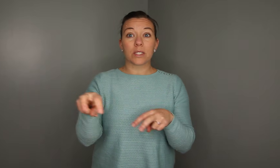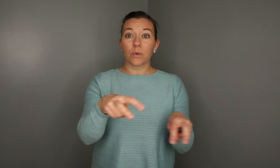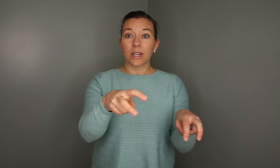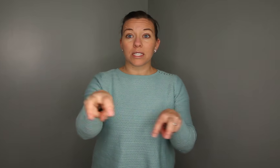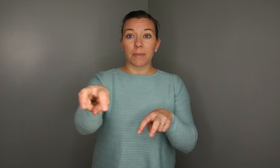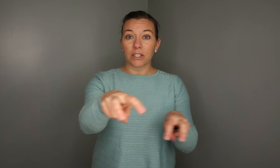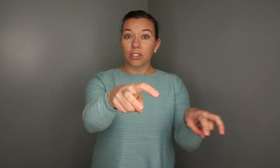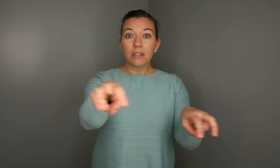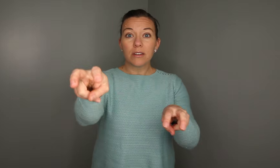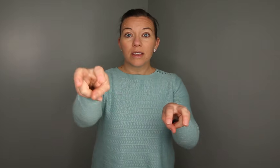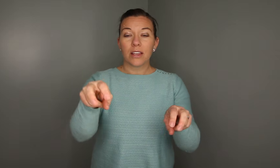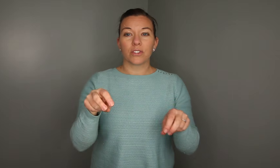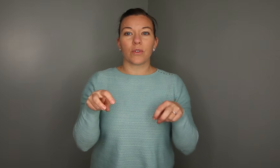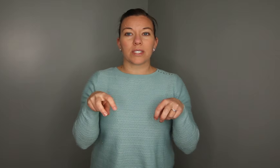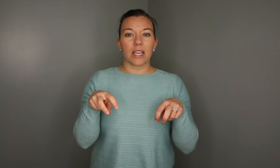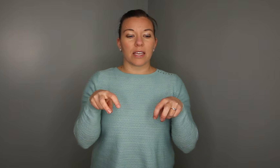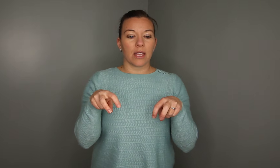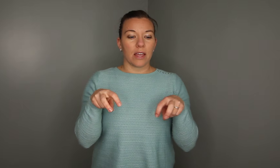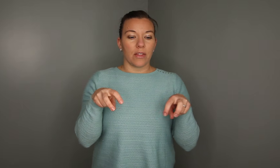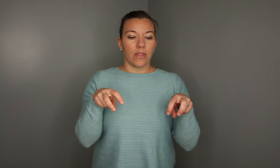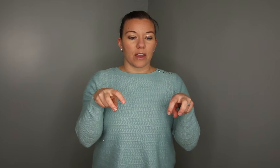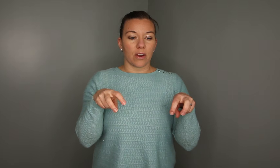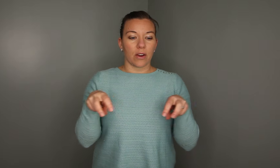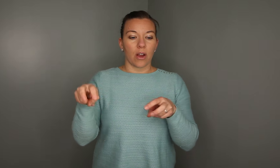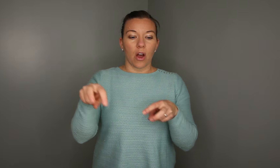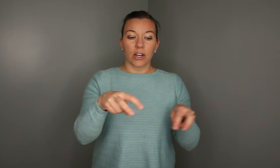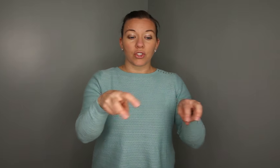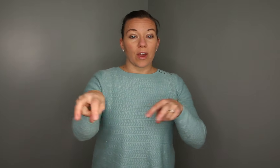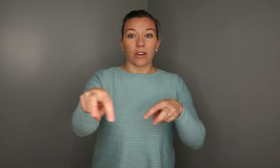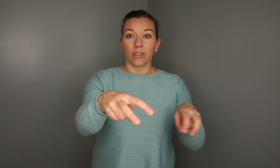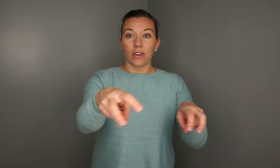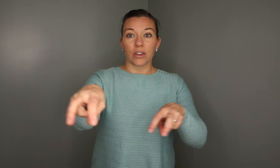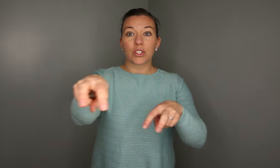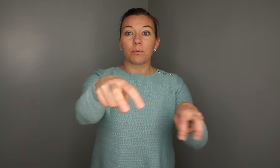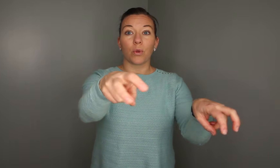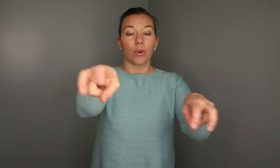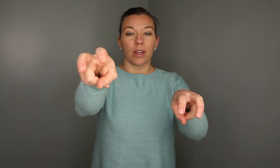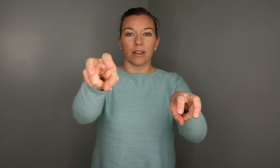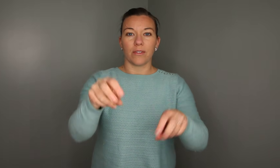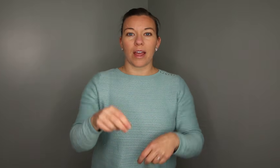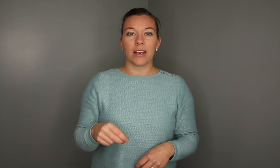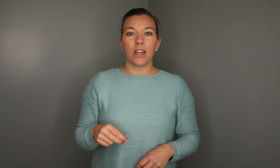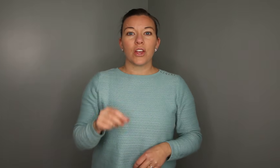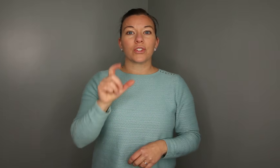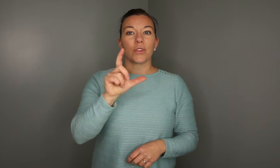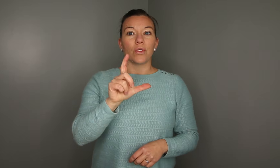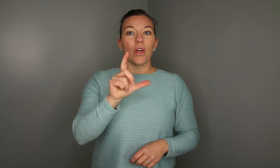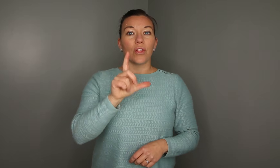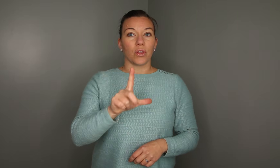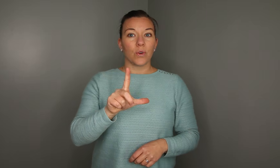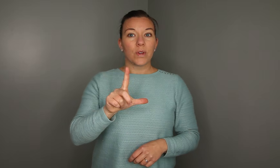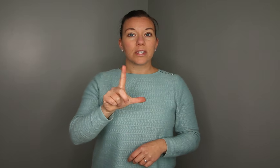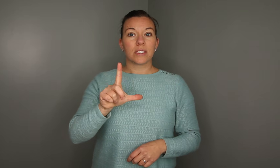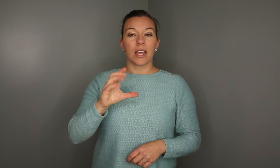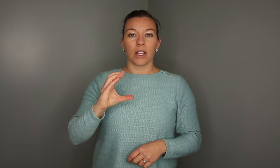westward expansion. So it's like they're on a trail, they're exploring, right? So the Lewis and